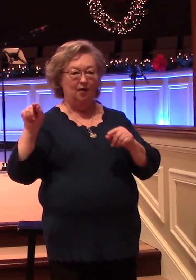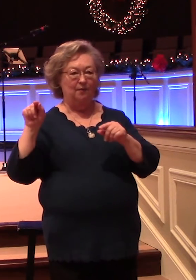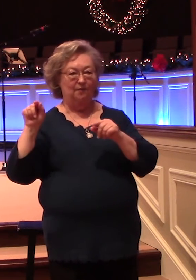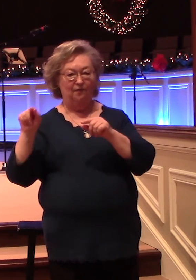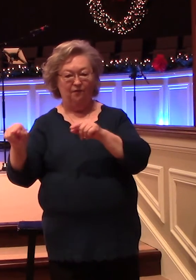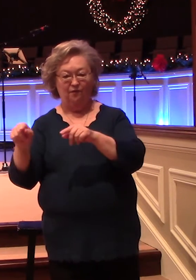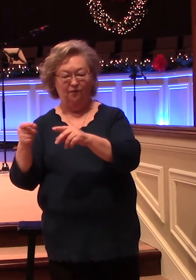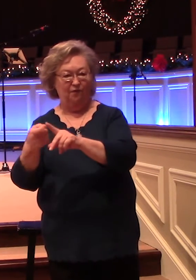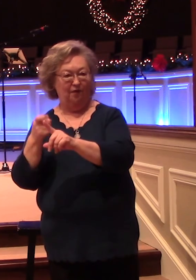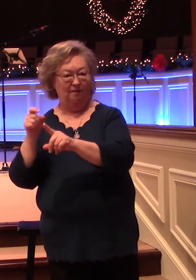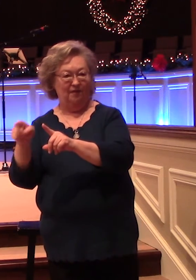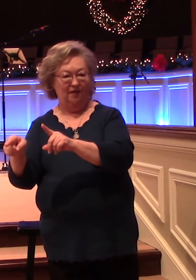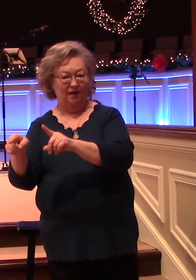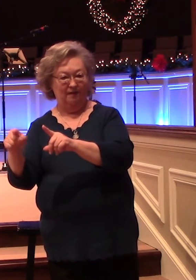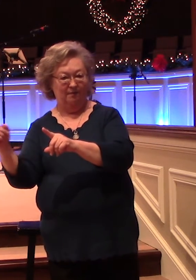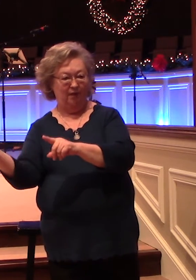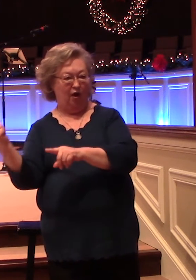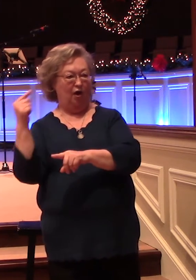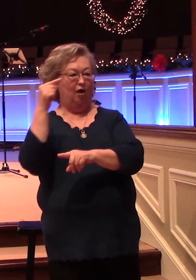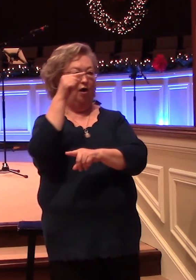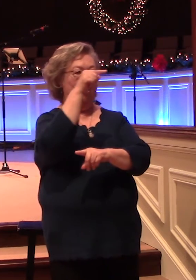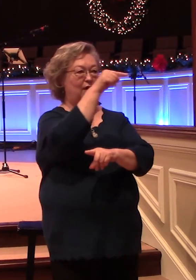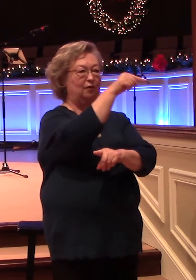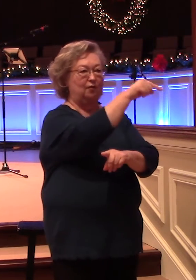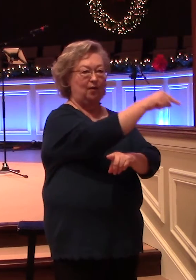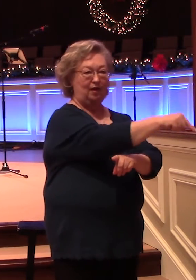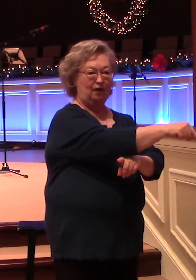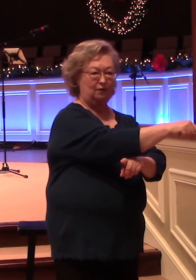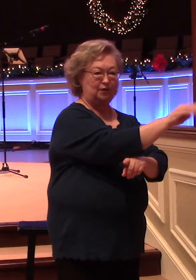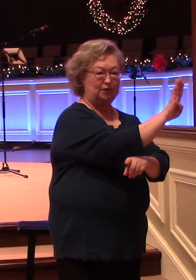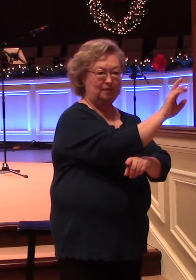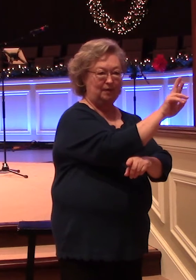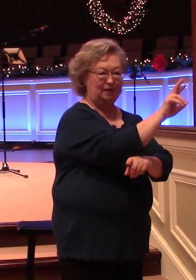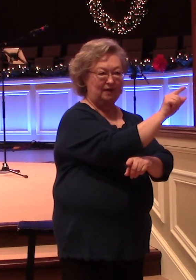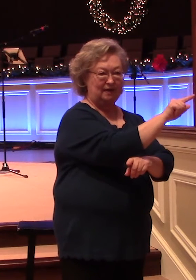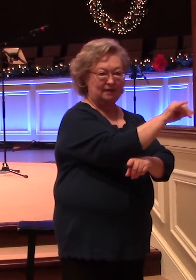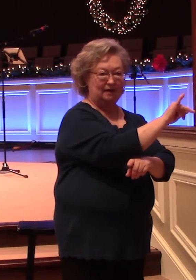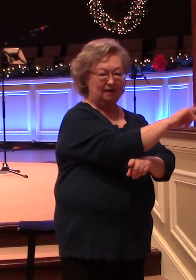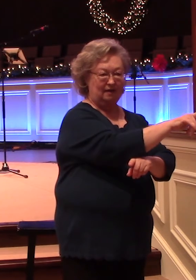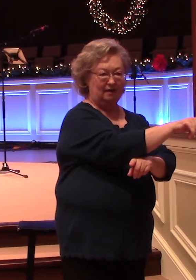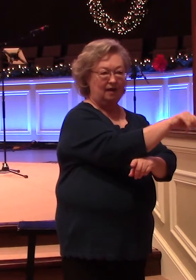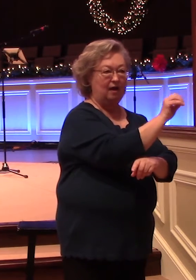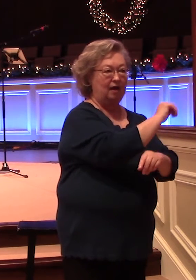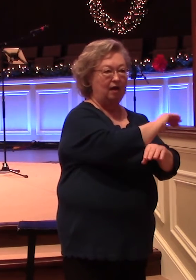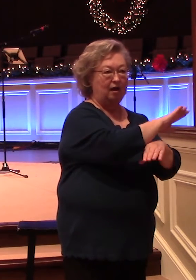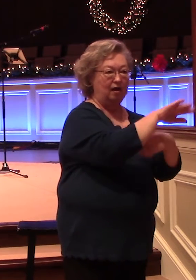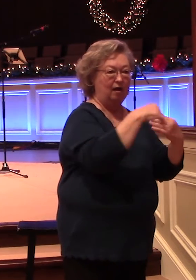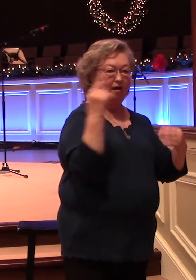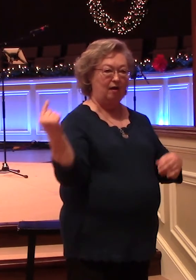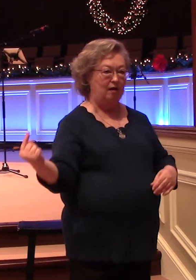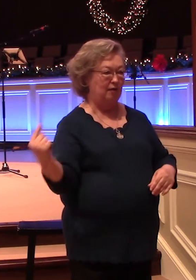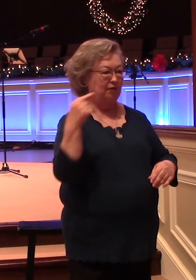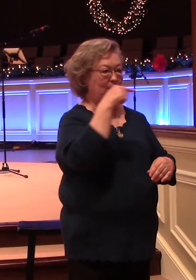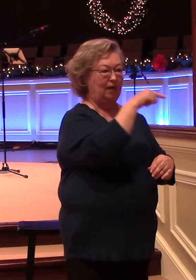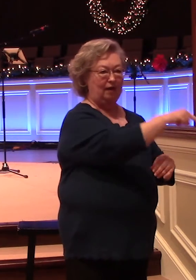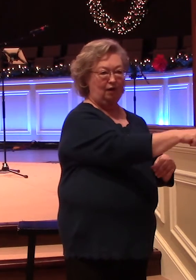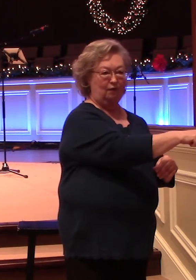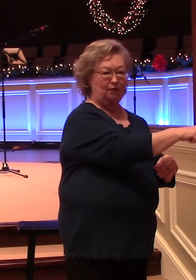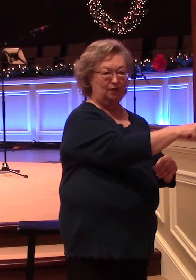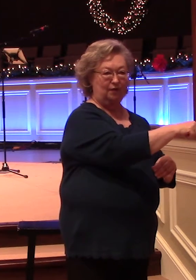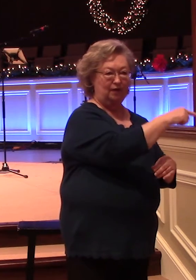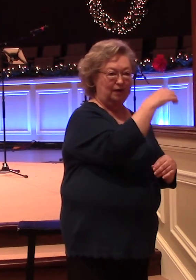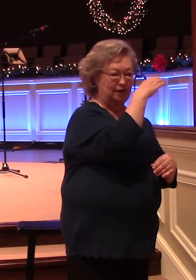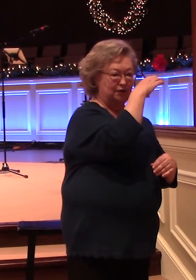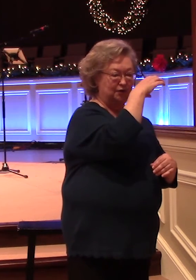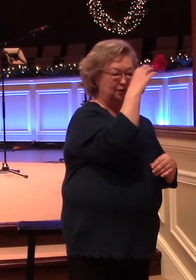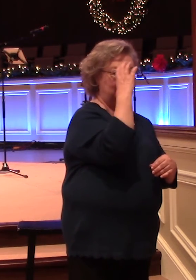that, because that's what the Spirit makes possible when we love one another. So here's the